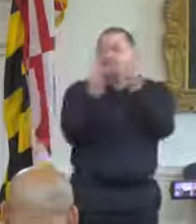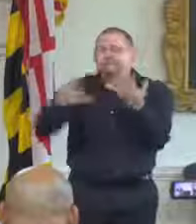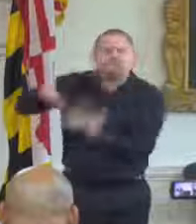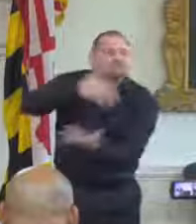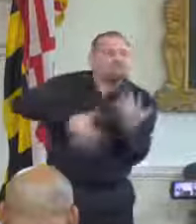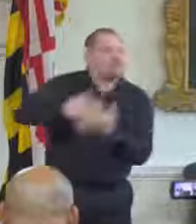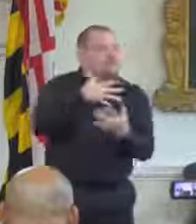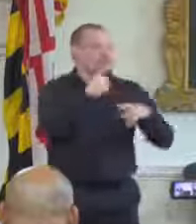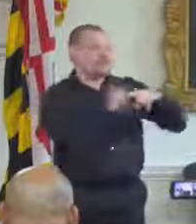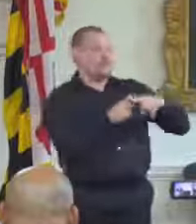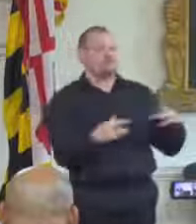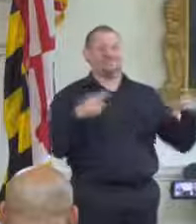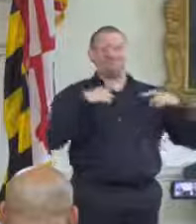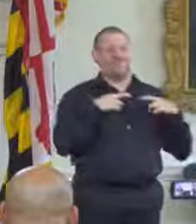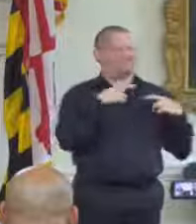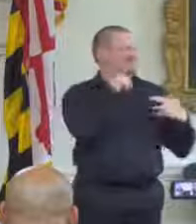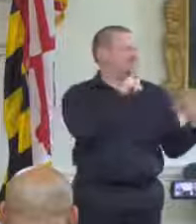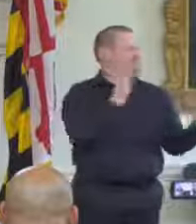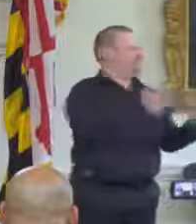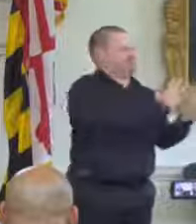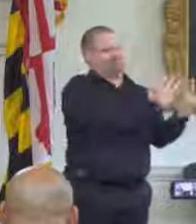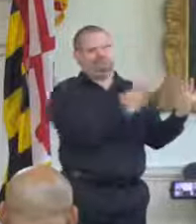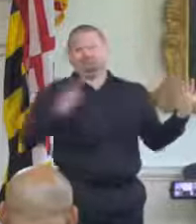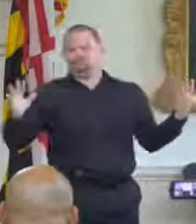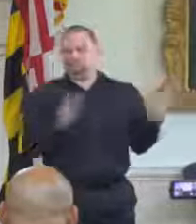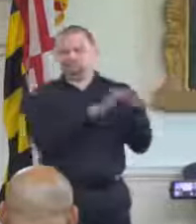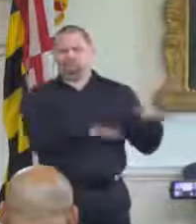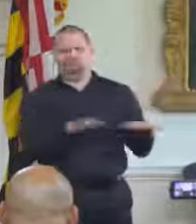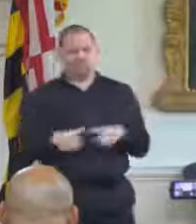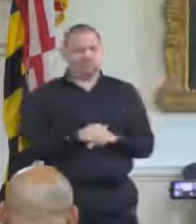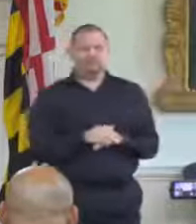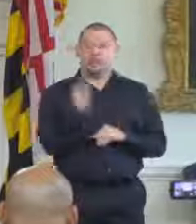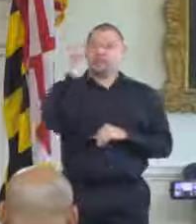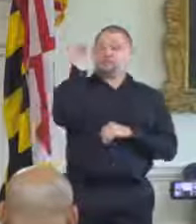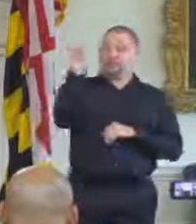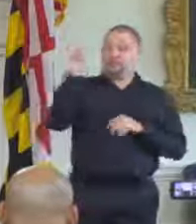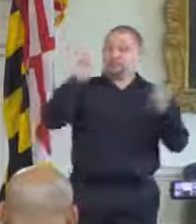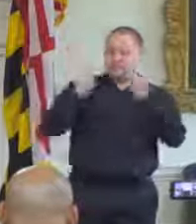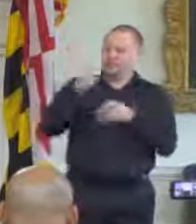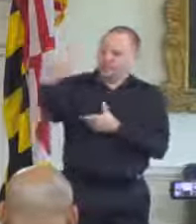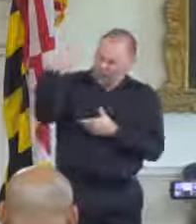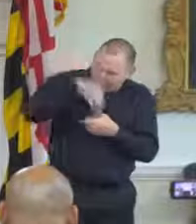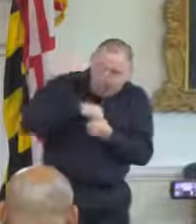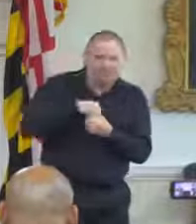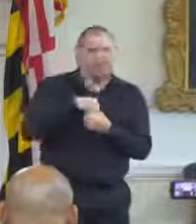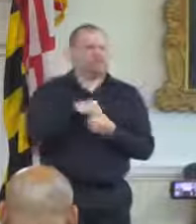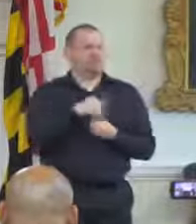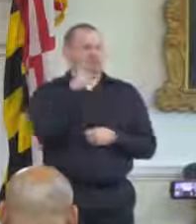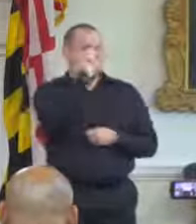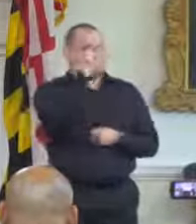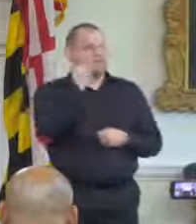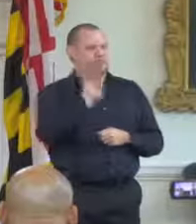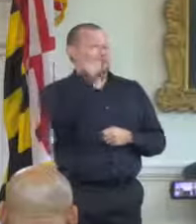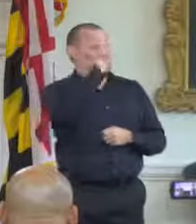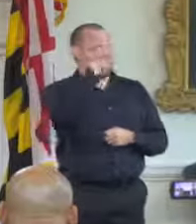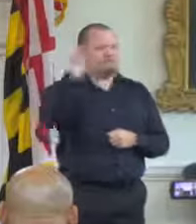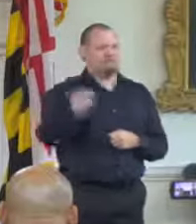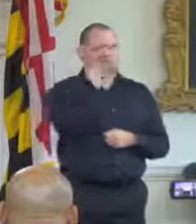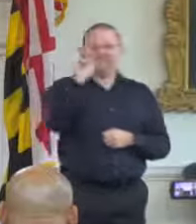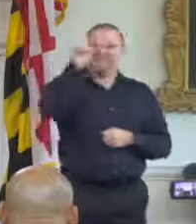retire, including Maryland's more than 1.2 million deaf and hard of